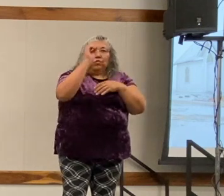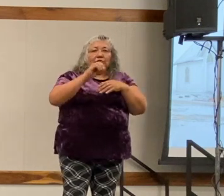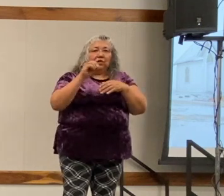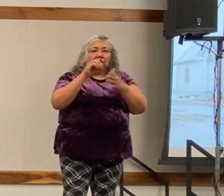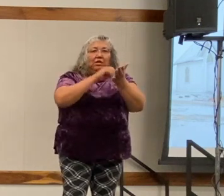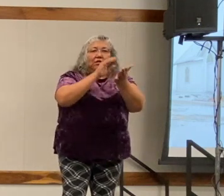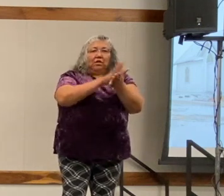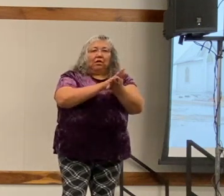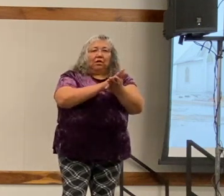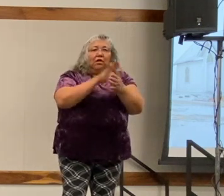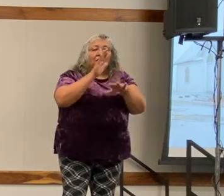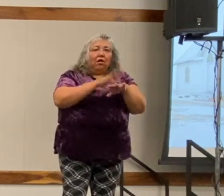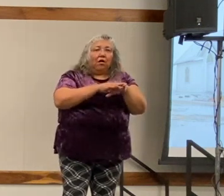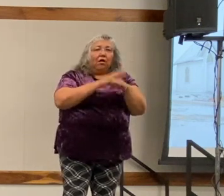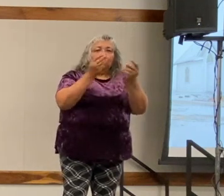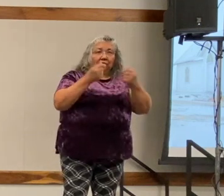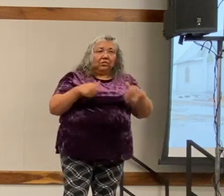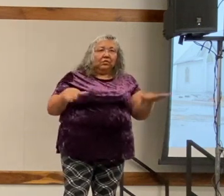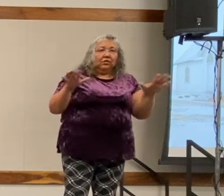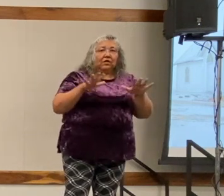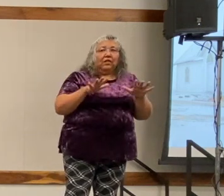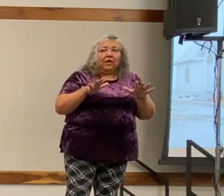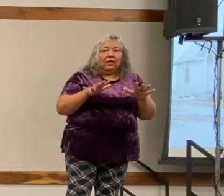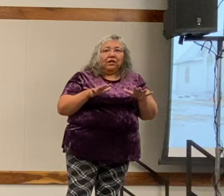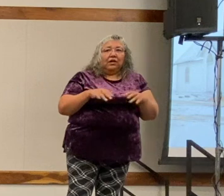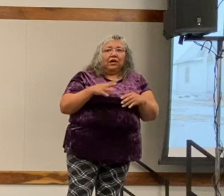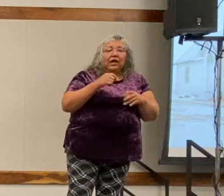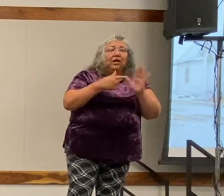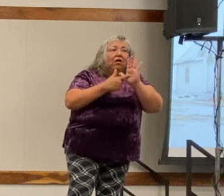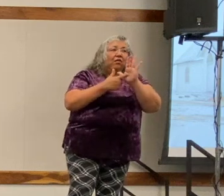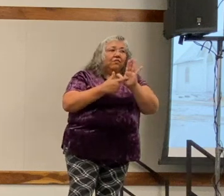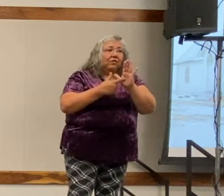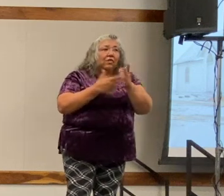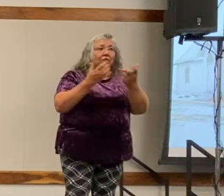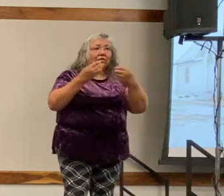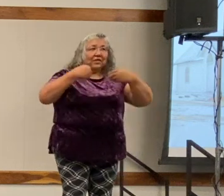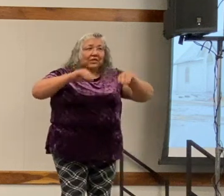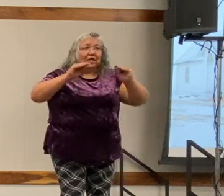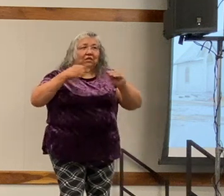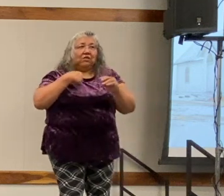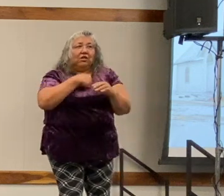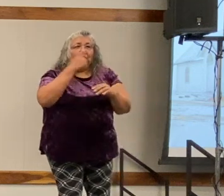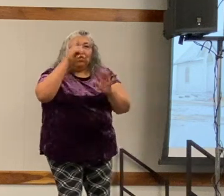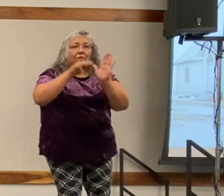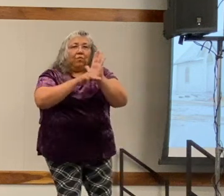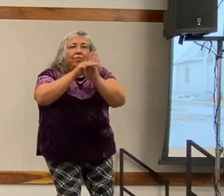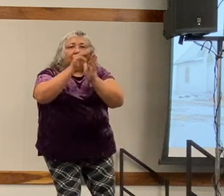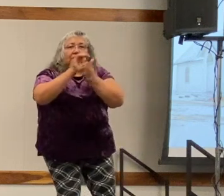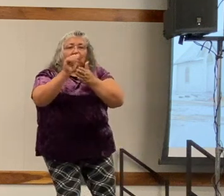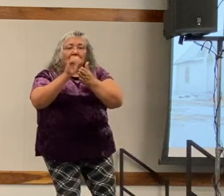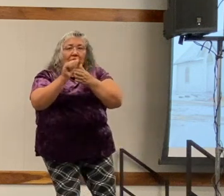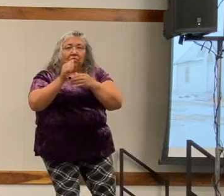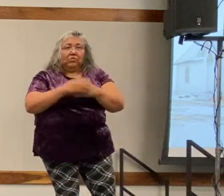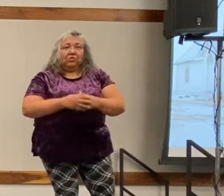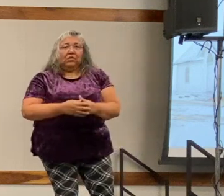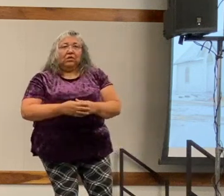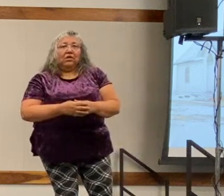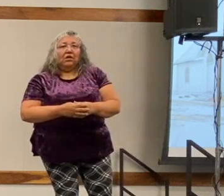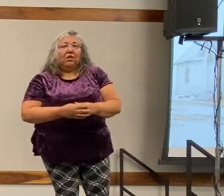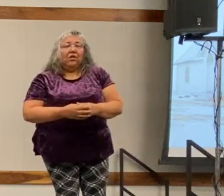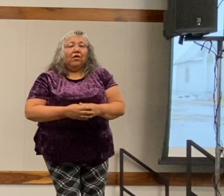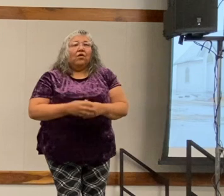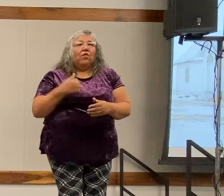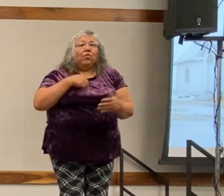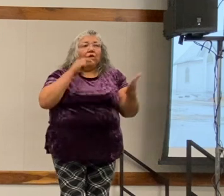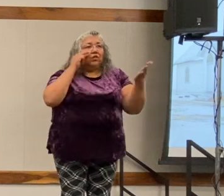down on the land. And obviously he wants to sell it to us for $1 million, which